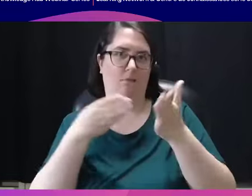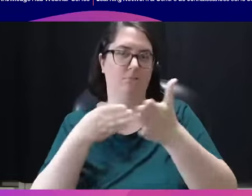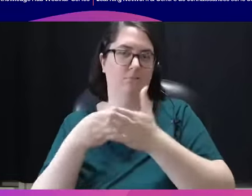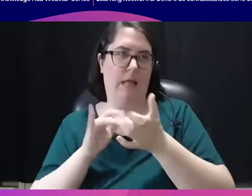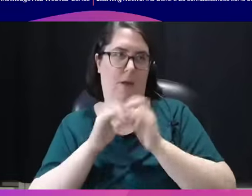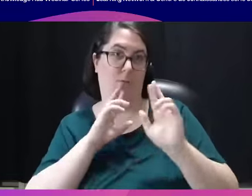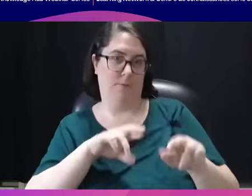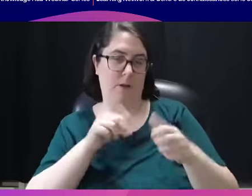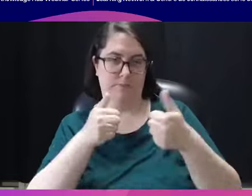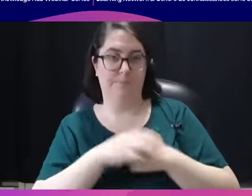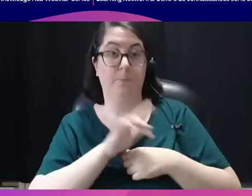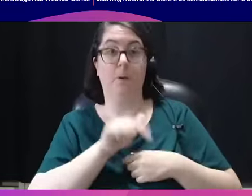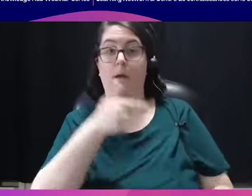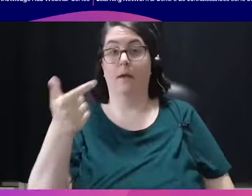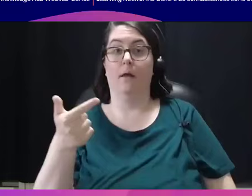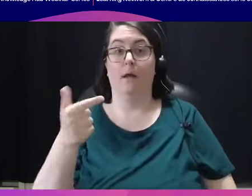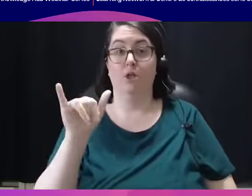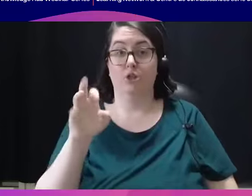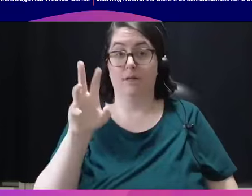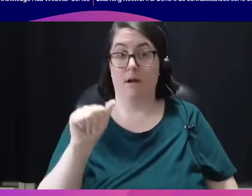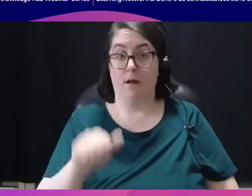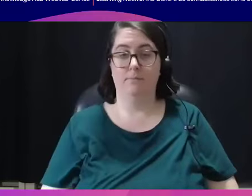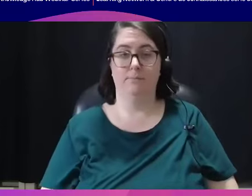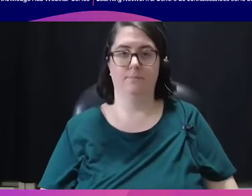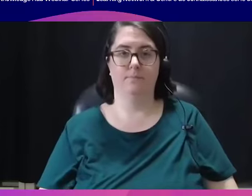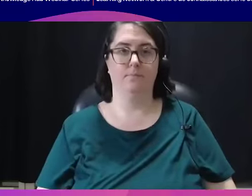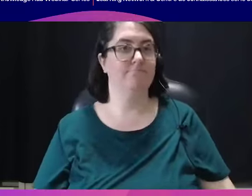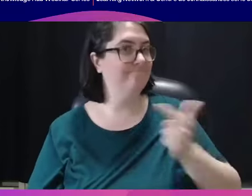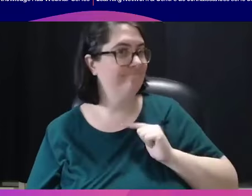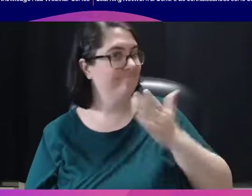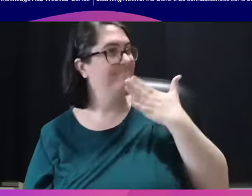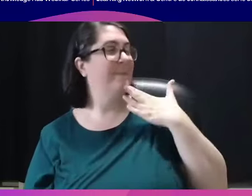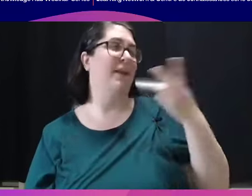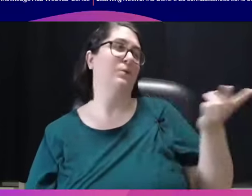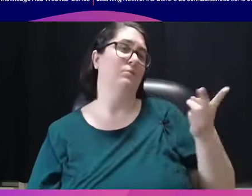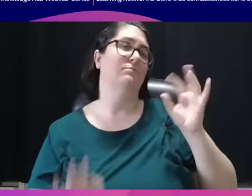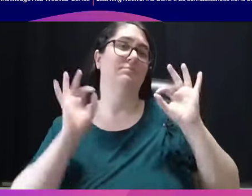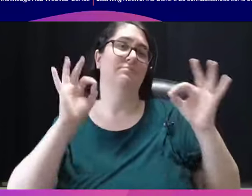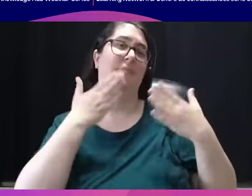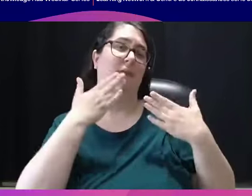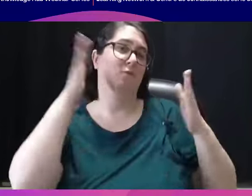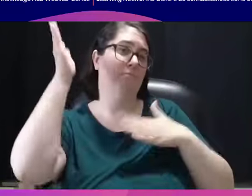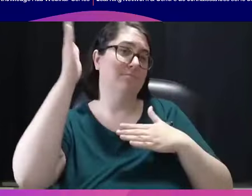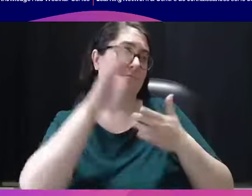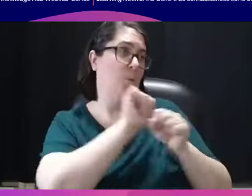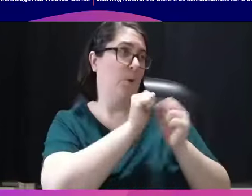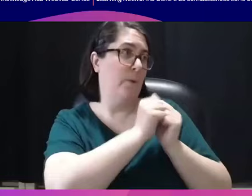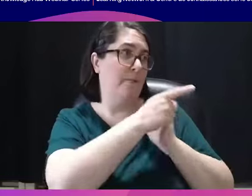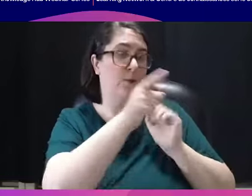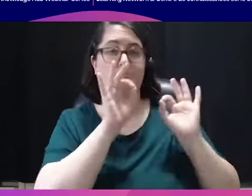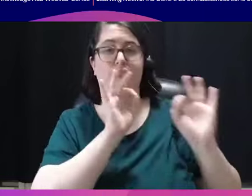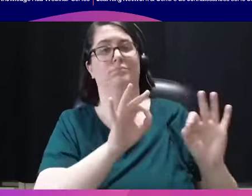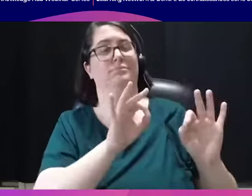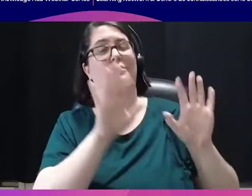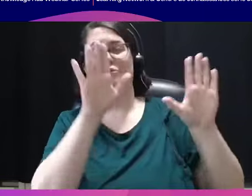to that. I'm going to pass it over to Jessica. Great. Thank you. Thank you both so much. It was such a pleasure working with you and such a